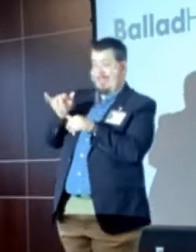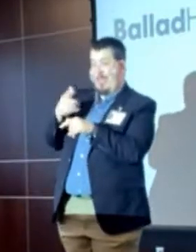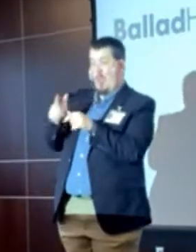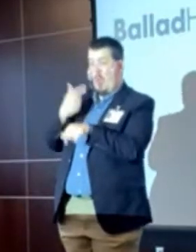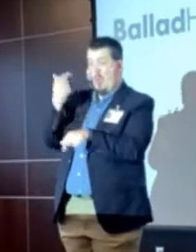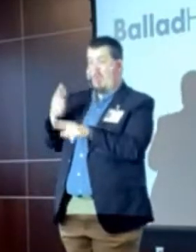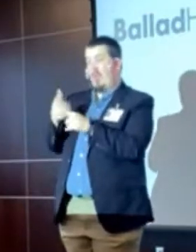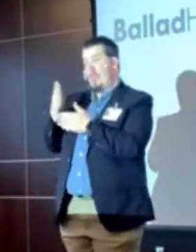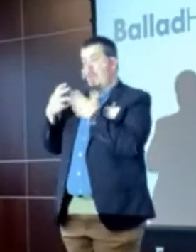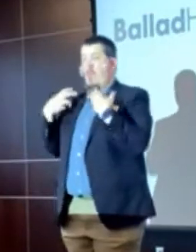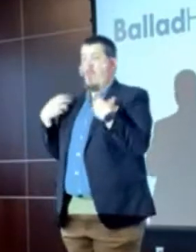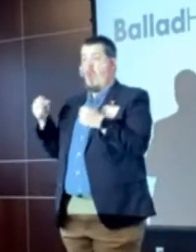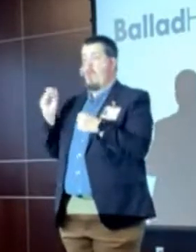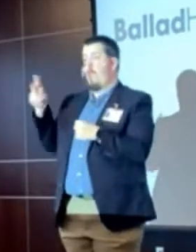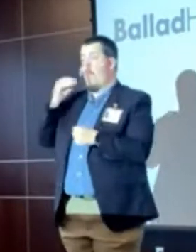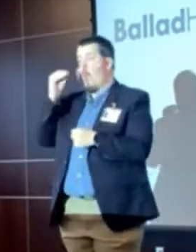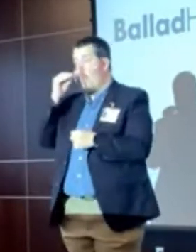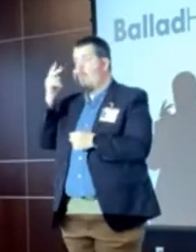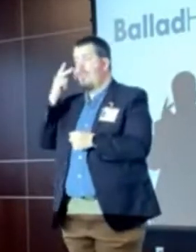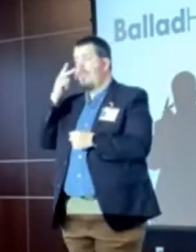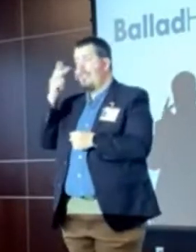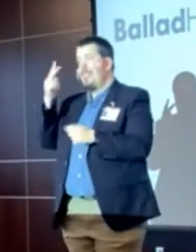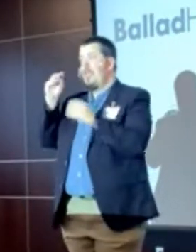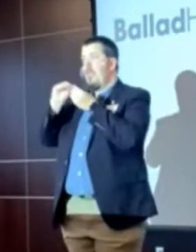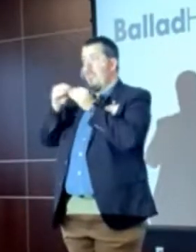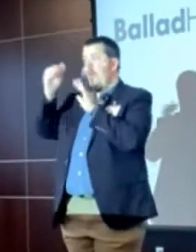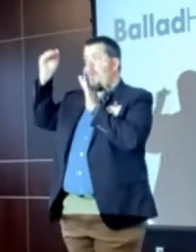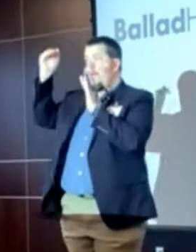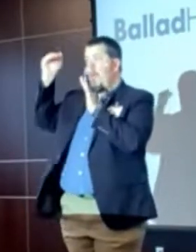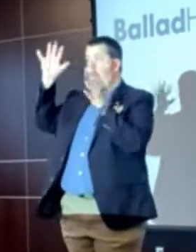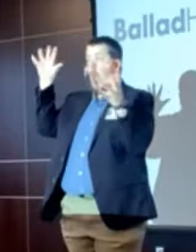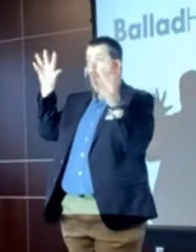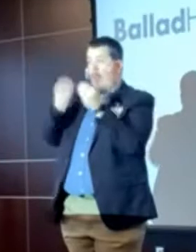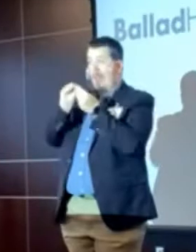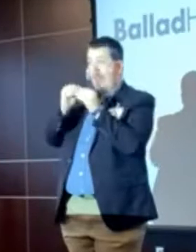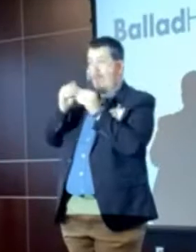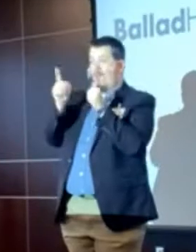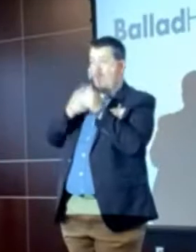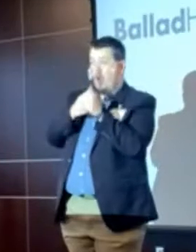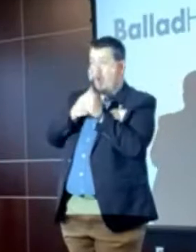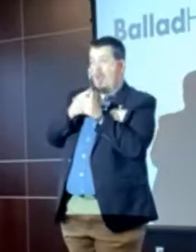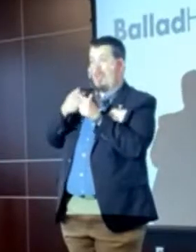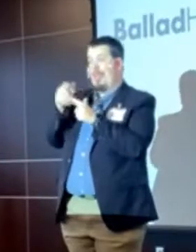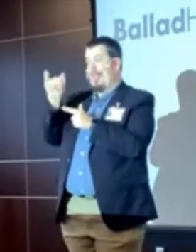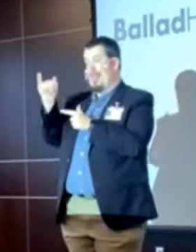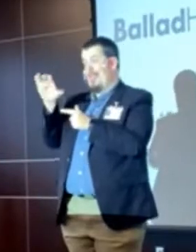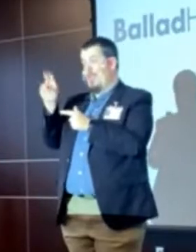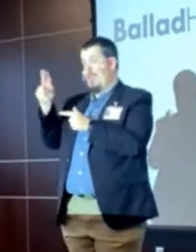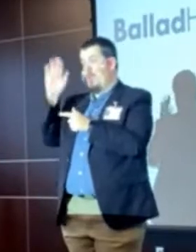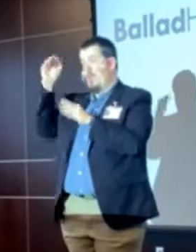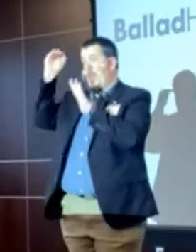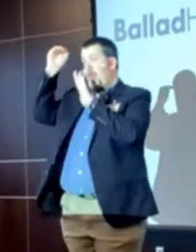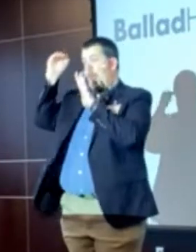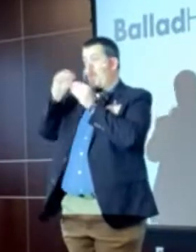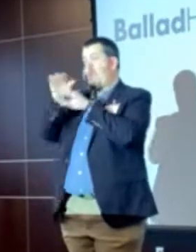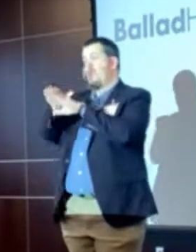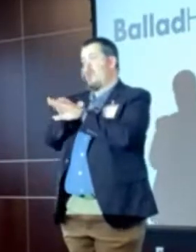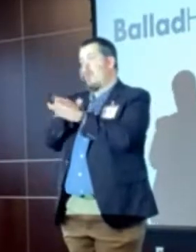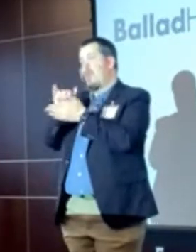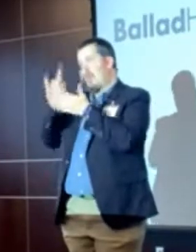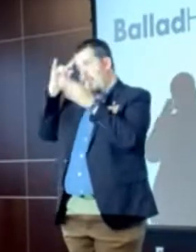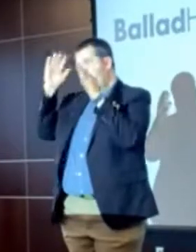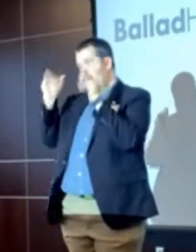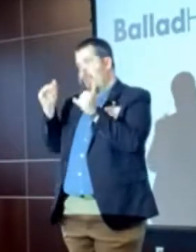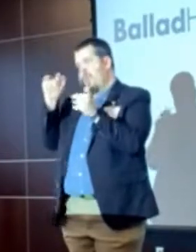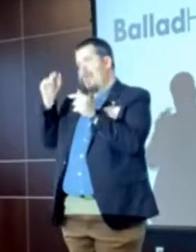whereas the ones that recover go home. So you start to see a decline in total census. The ICU numbers will come down slower. So that's sort of